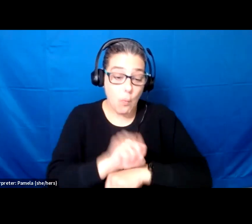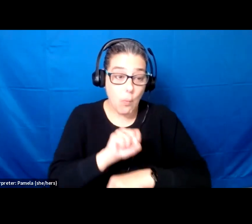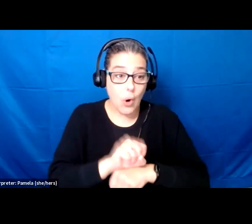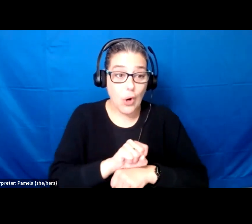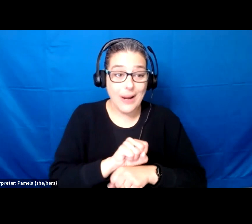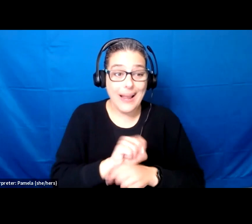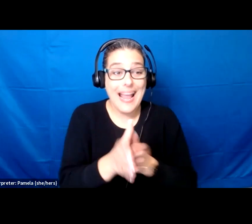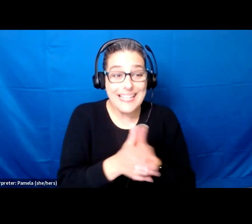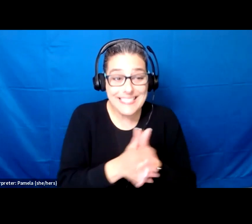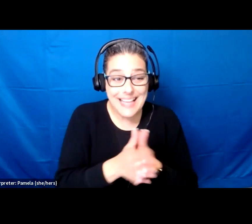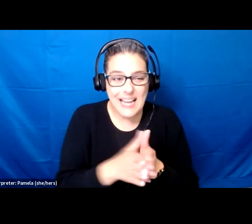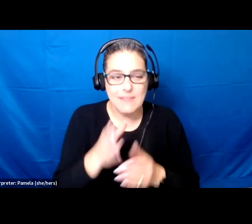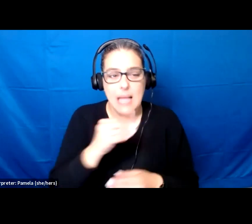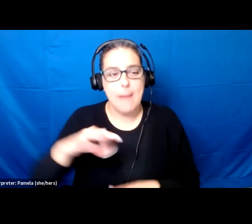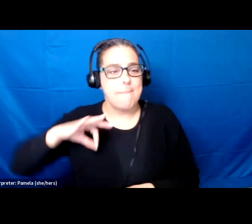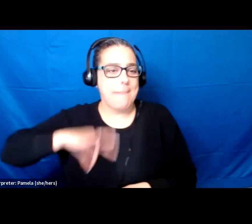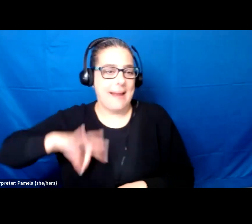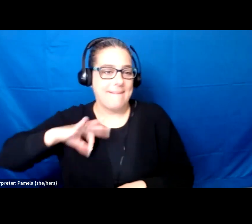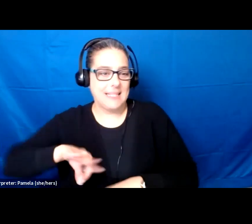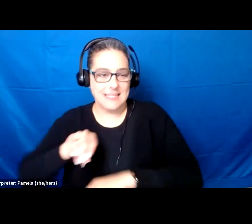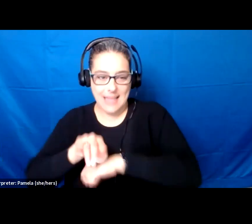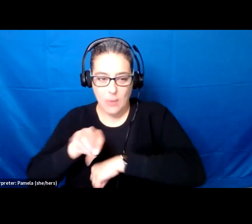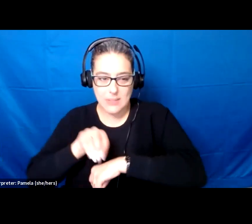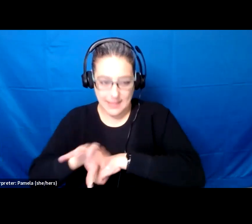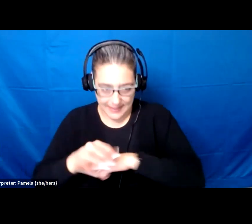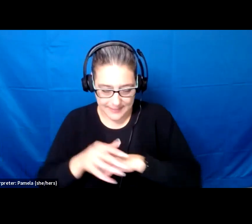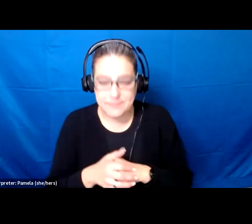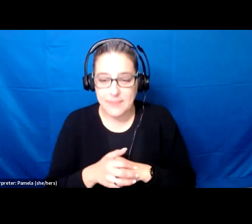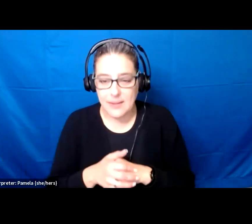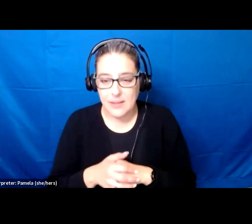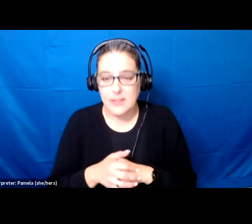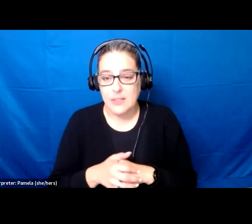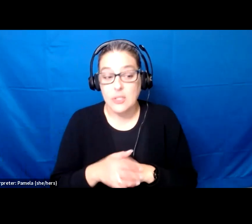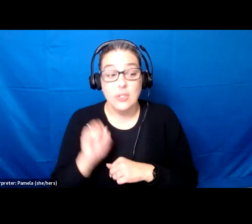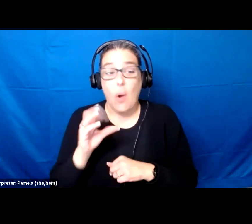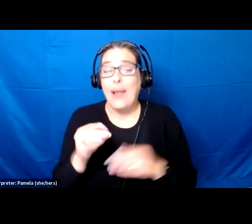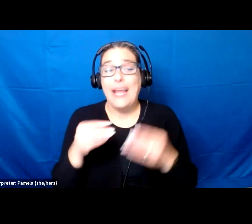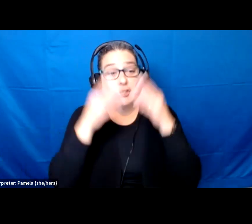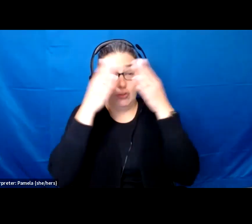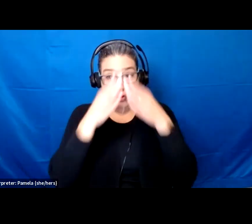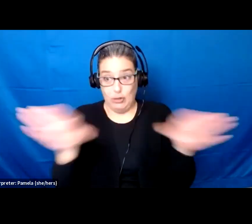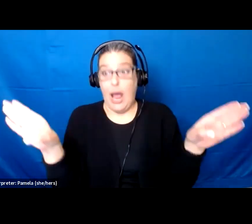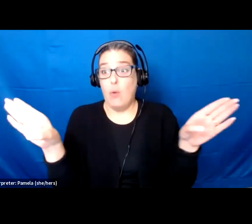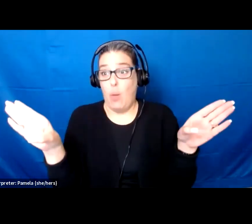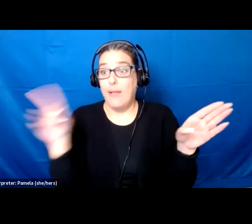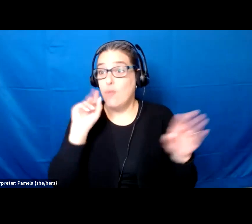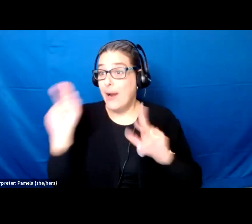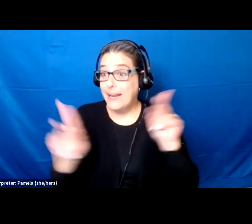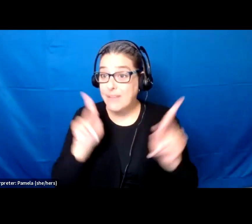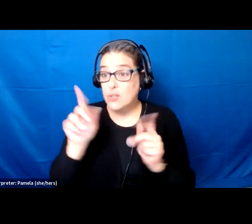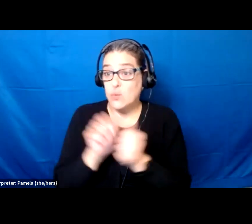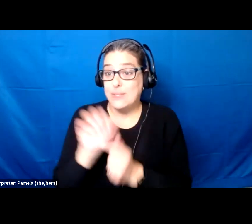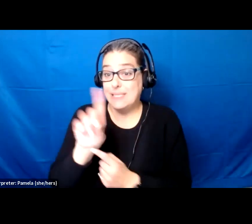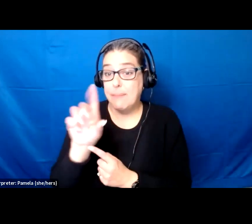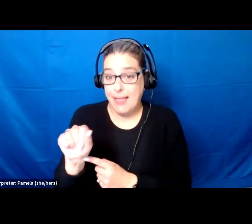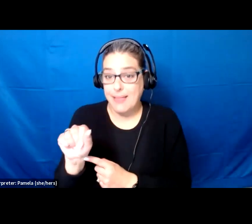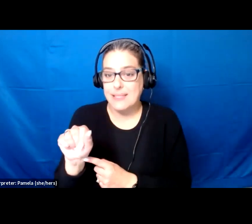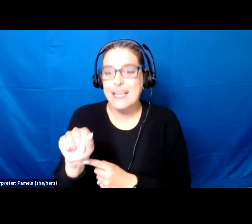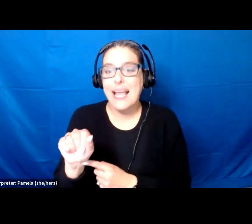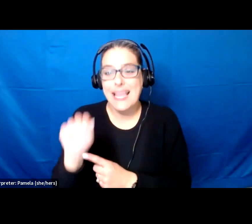as Mark indicated, just in general in the space and employment for individuals with disabilities, but